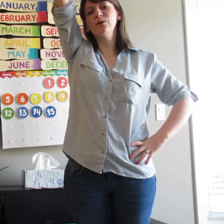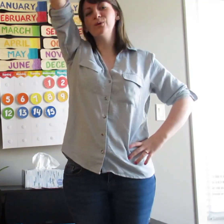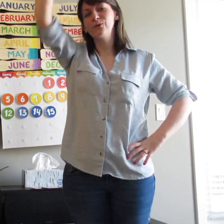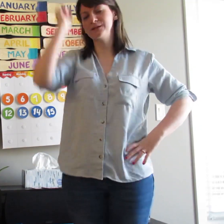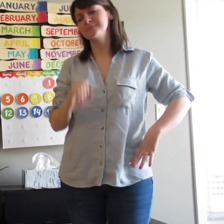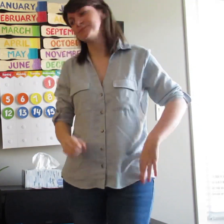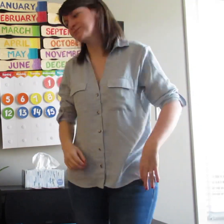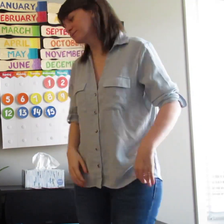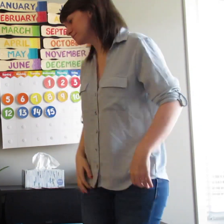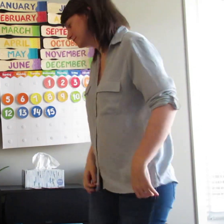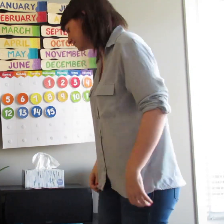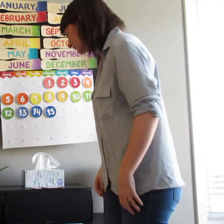Woo!